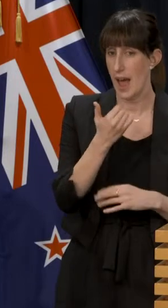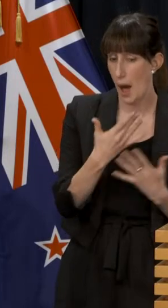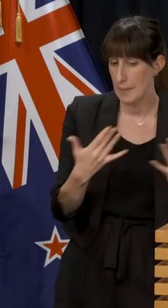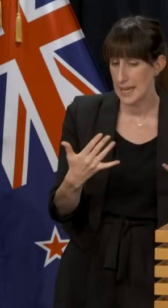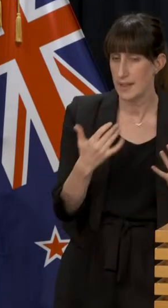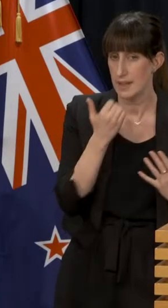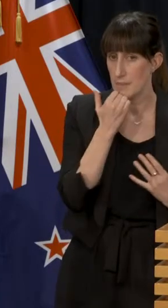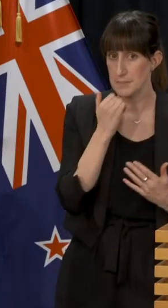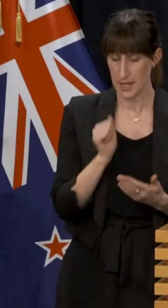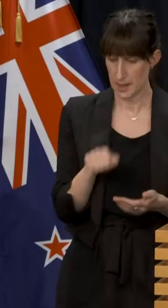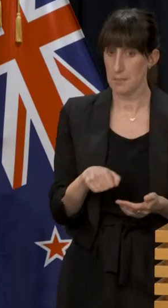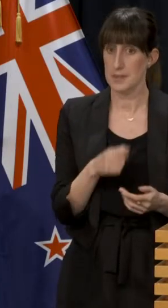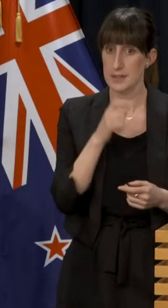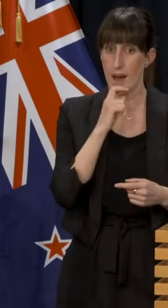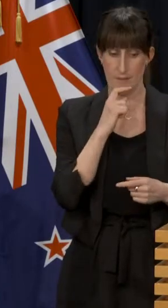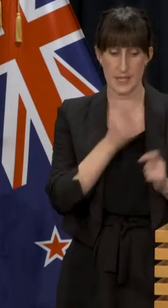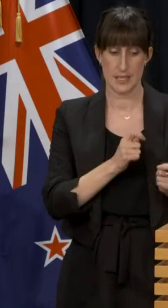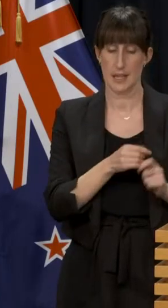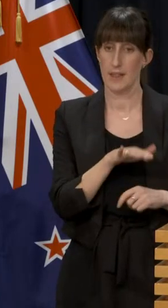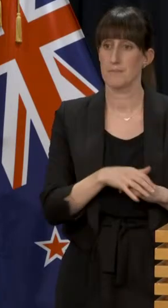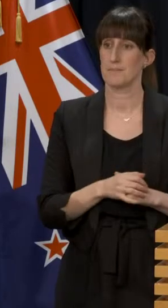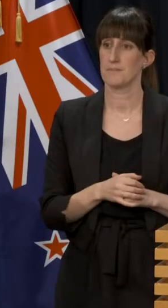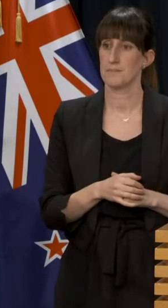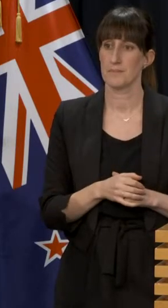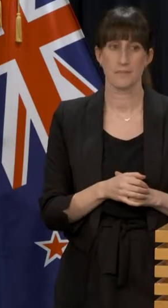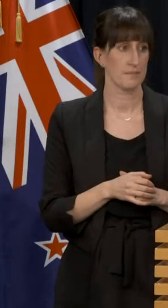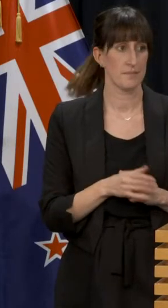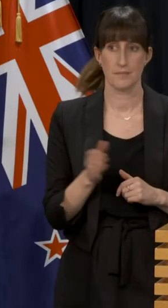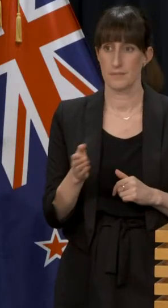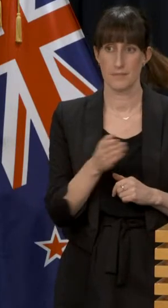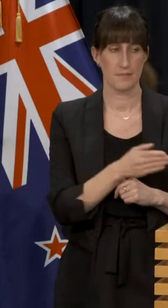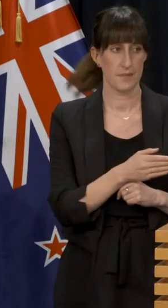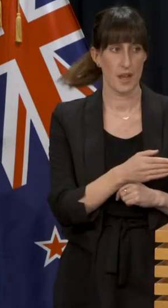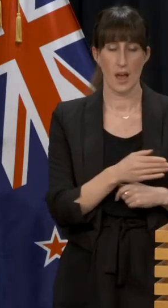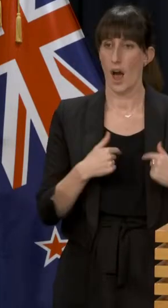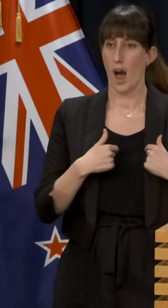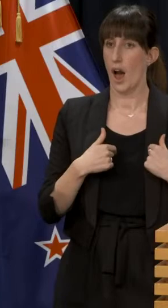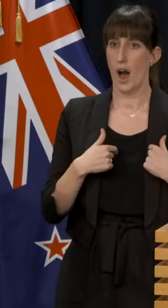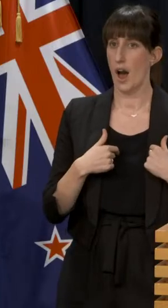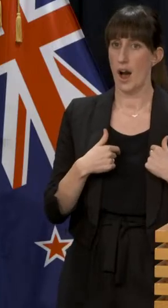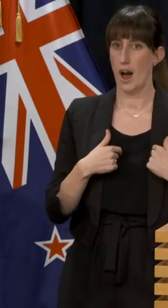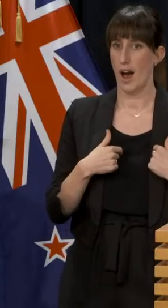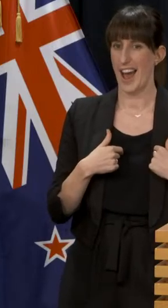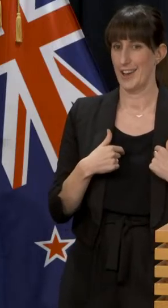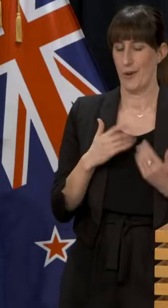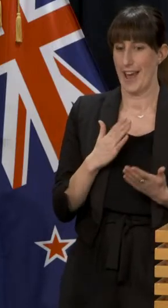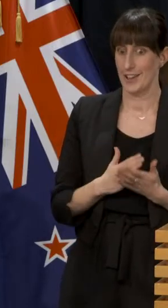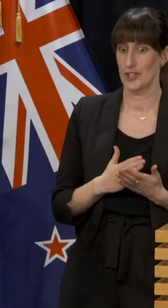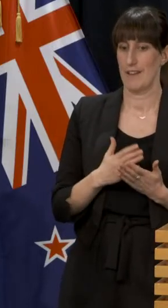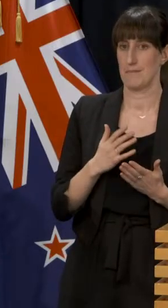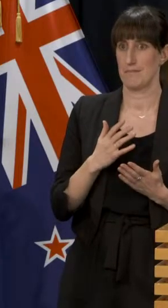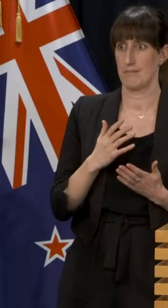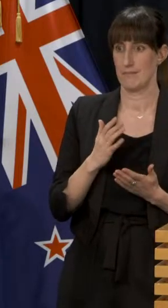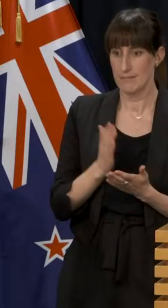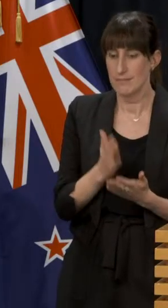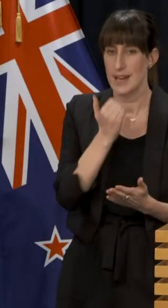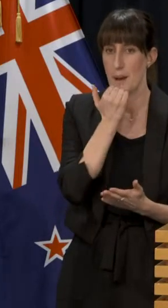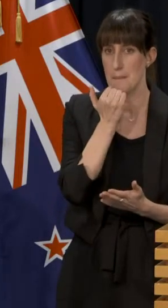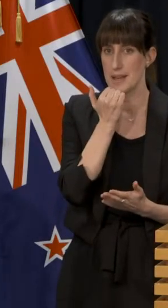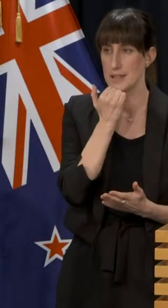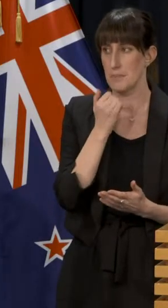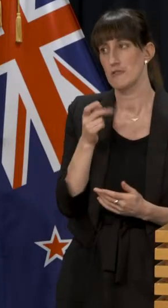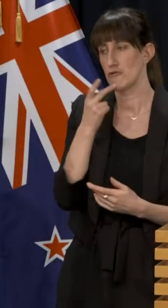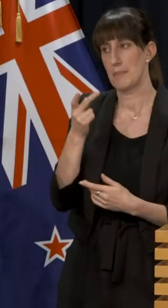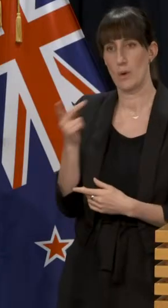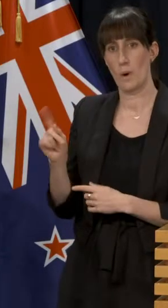it is happening. We've had reports of both numbers. So I don't have the specific numbers, but just to reiterate what the Minister has said, that